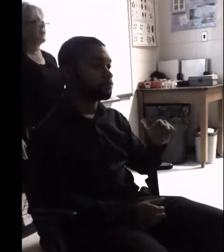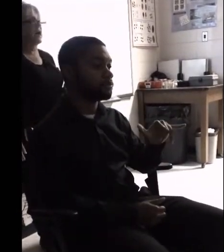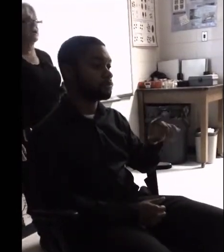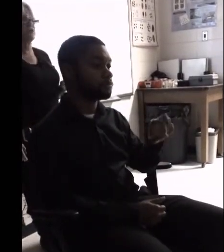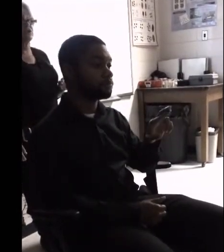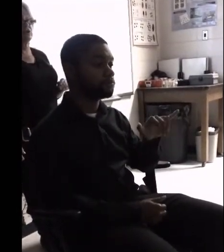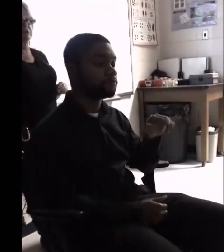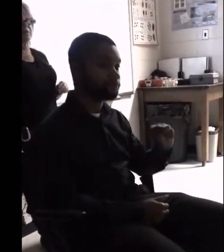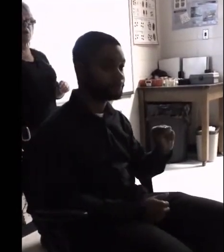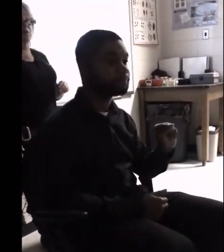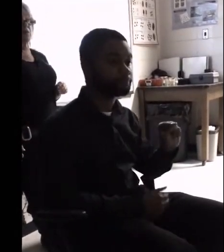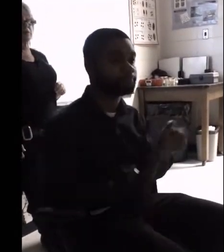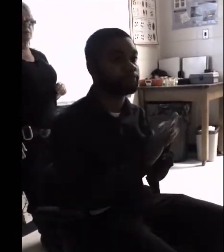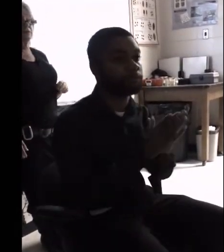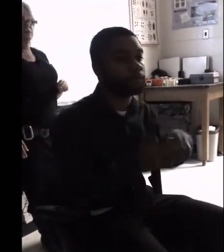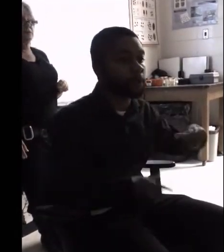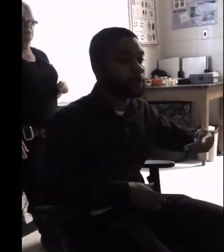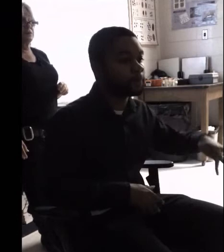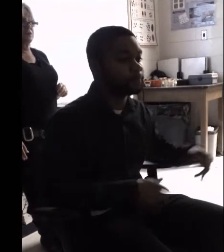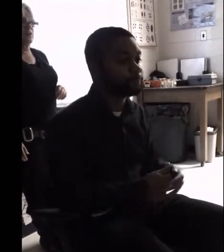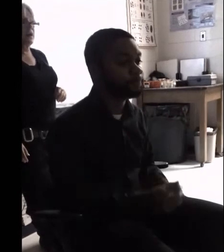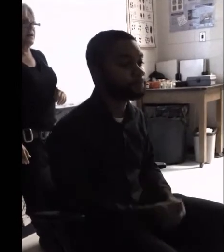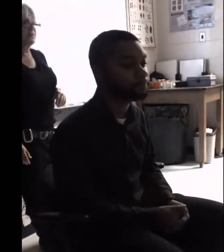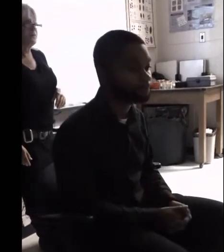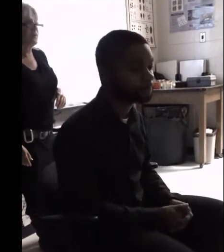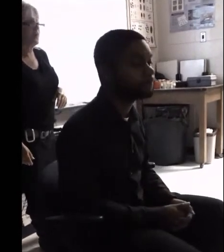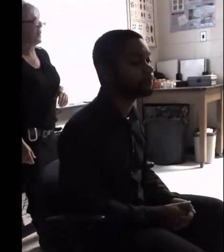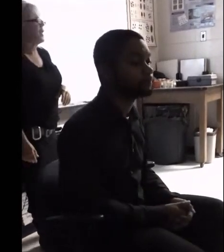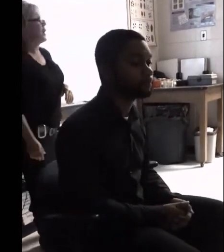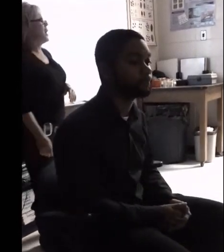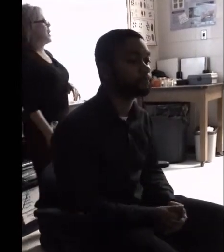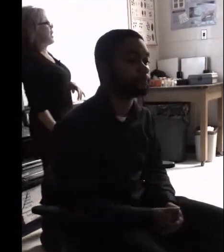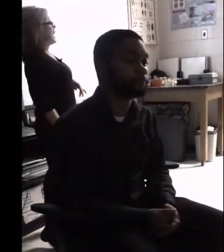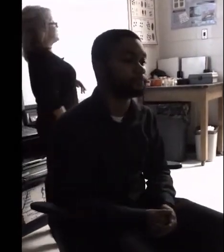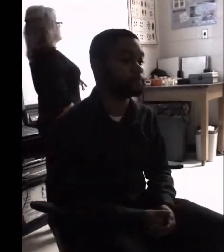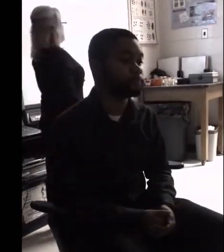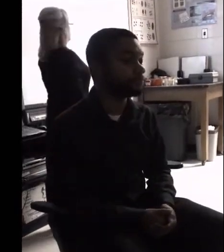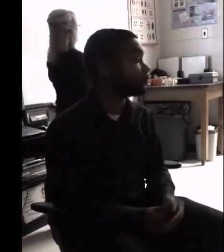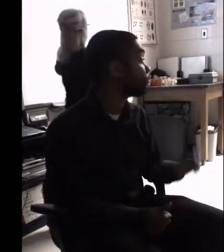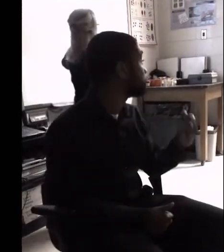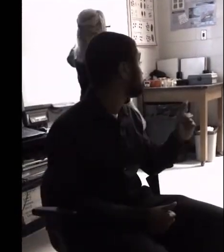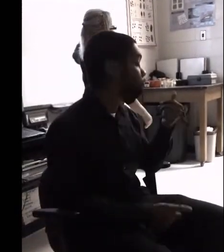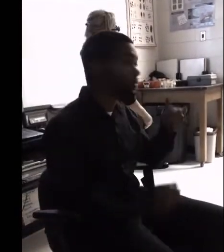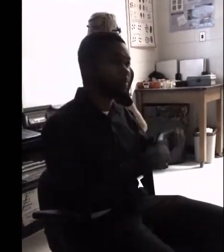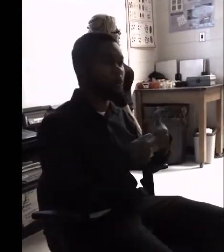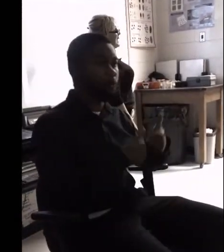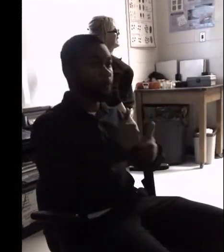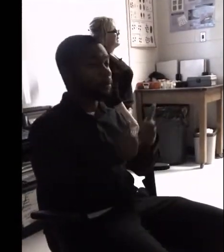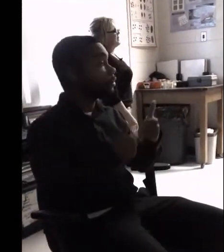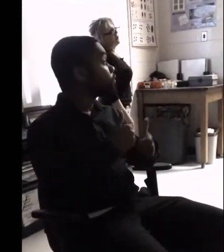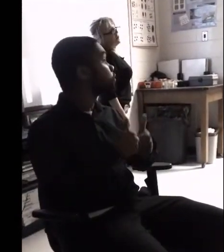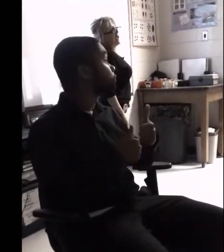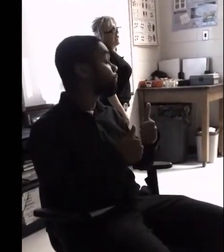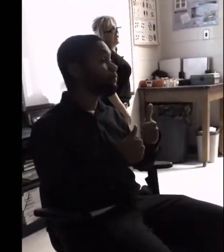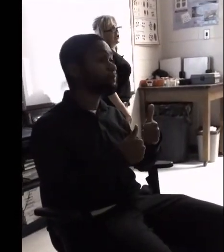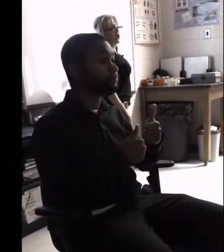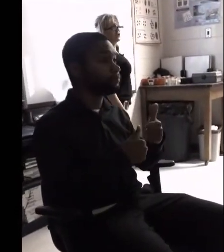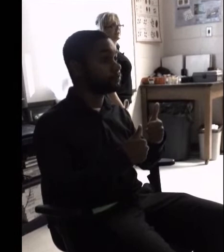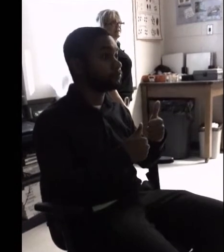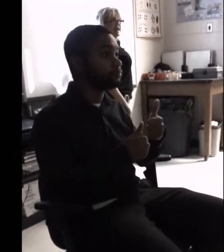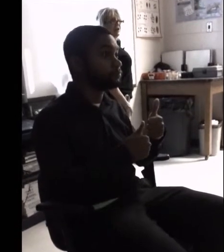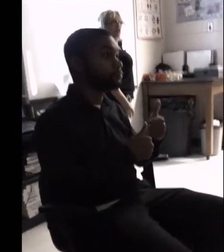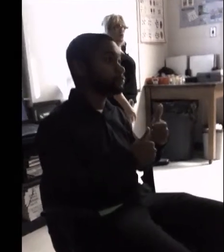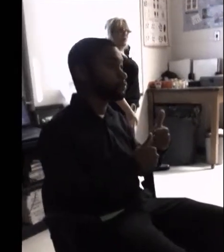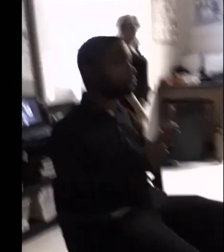Ninhydrin. Ninhydrin turns it purple. Okay? Alright, remember which one we put in an